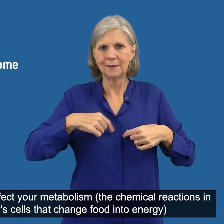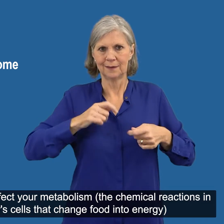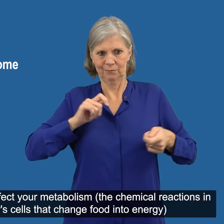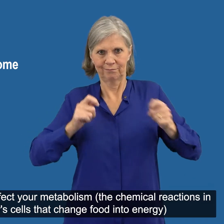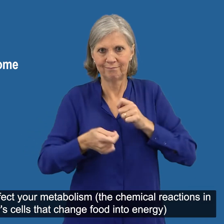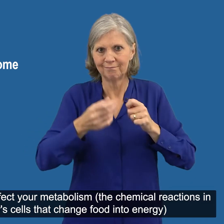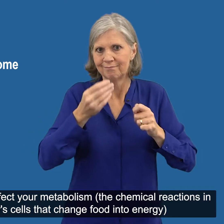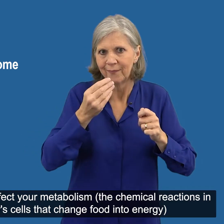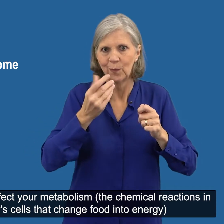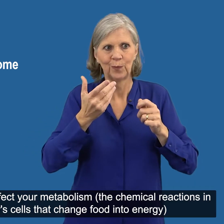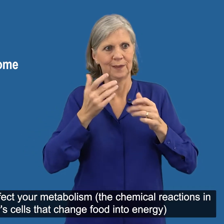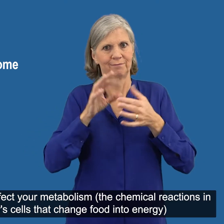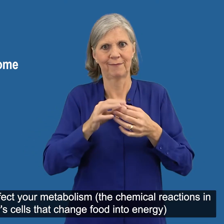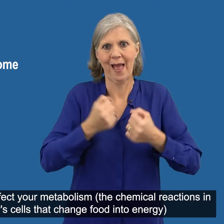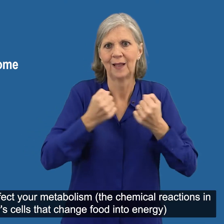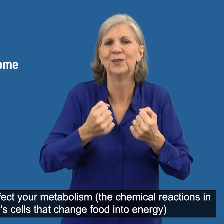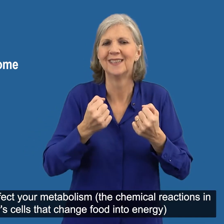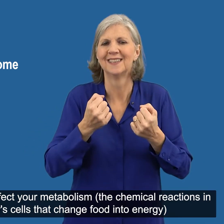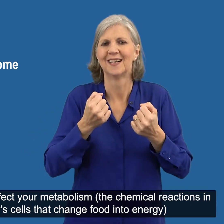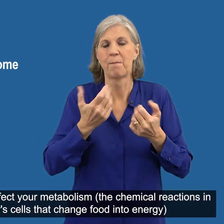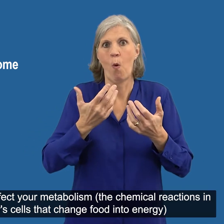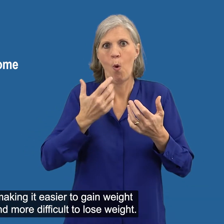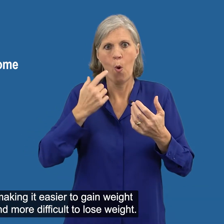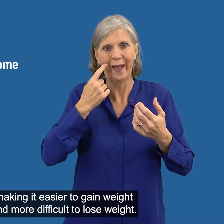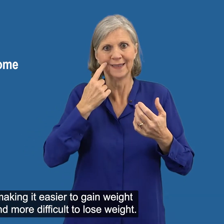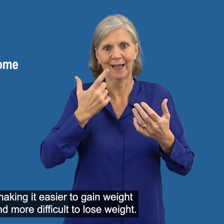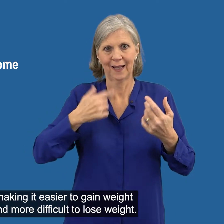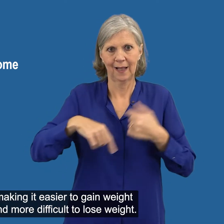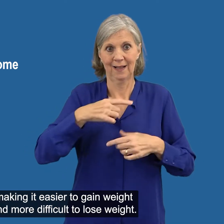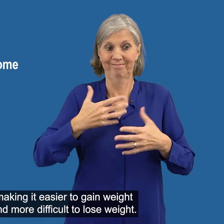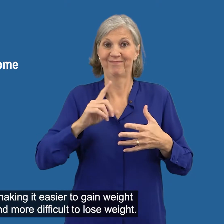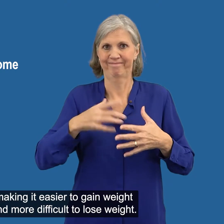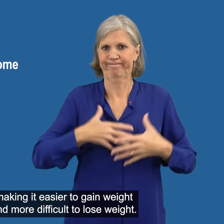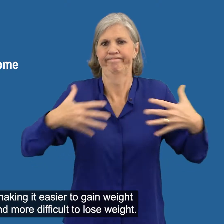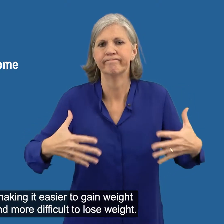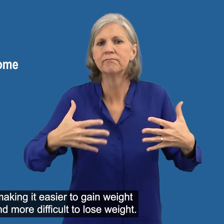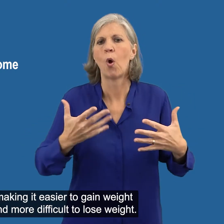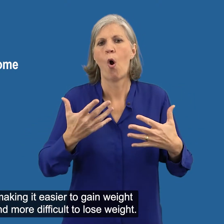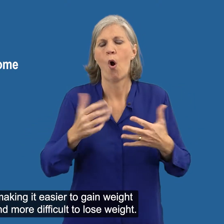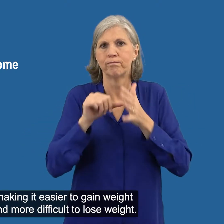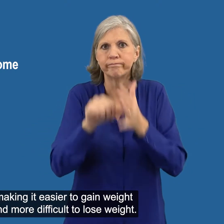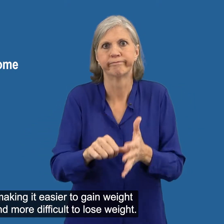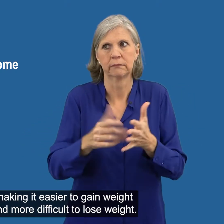energy, making it easier to gain weight and more difficult to lose weight.